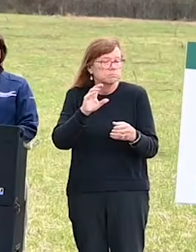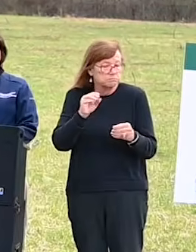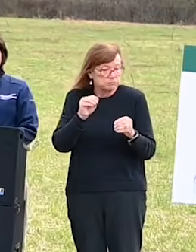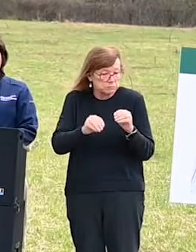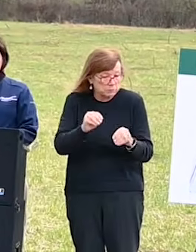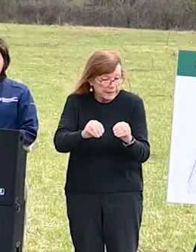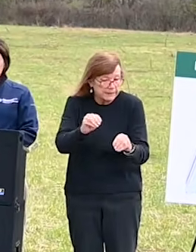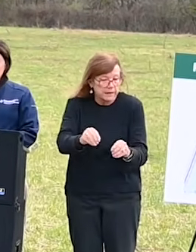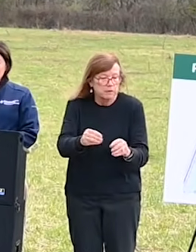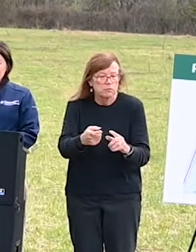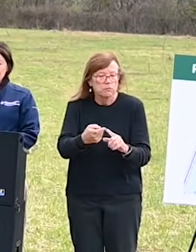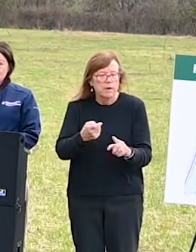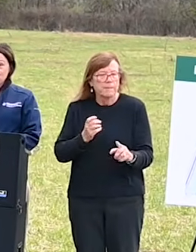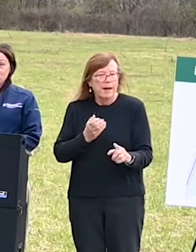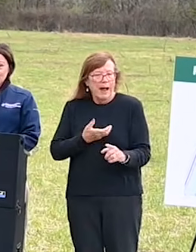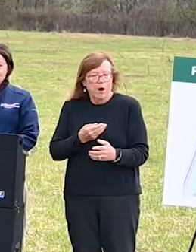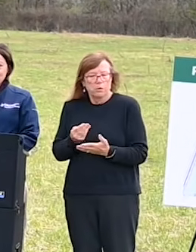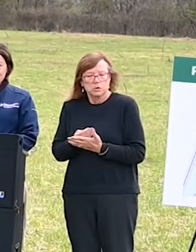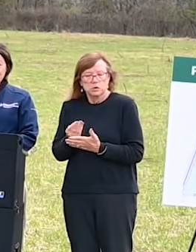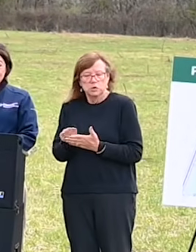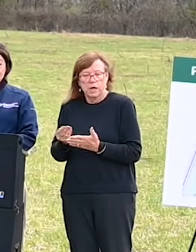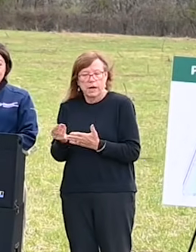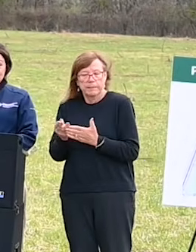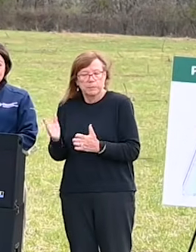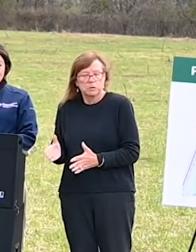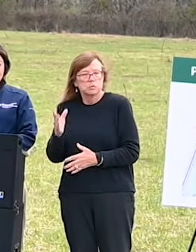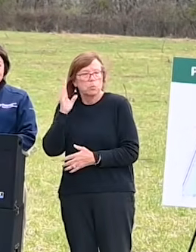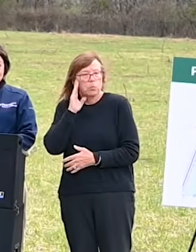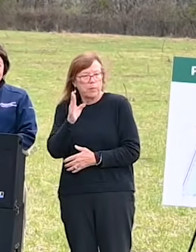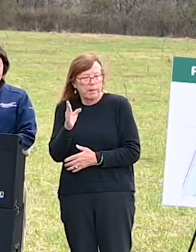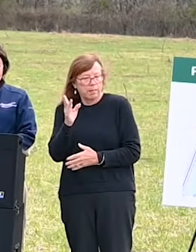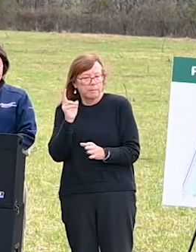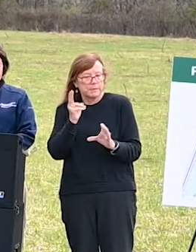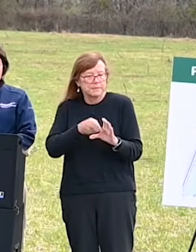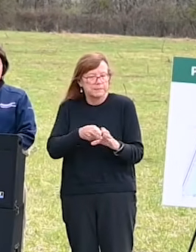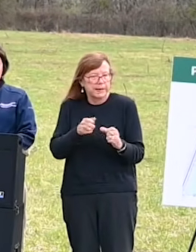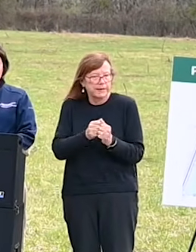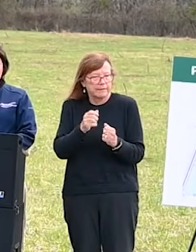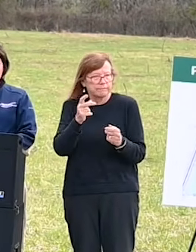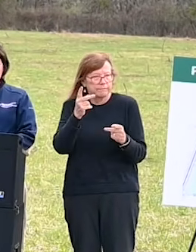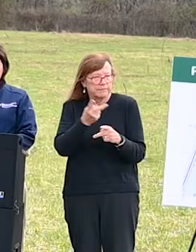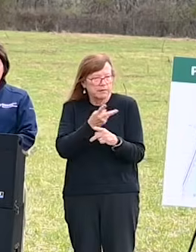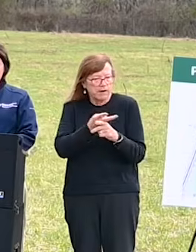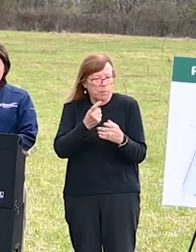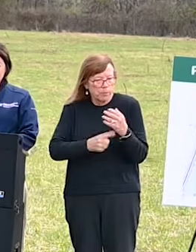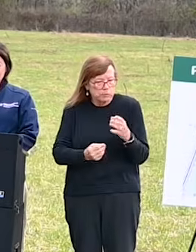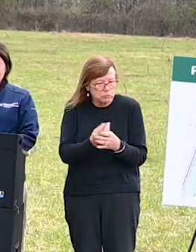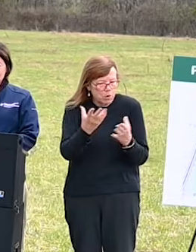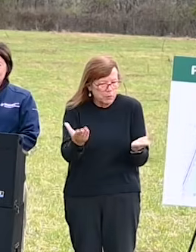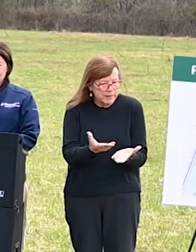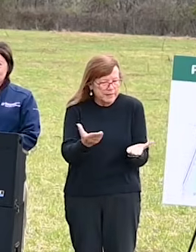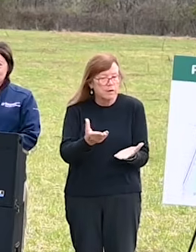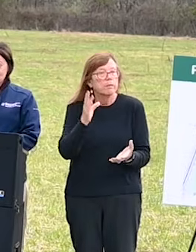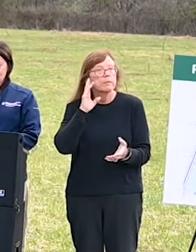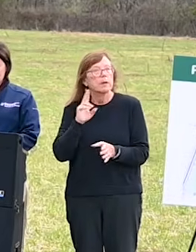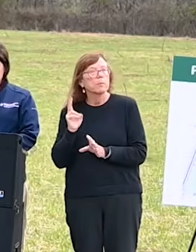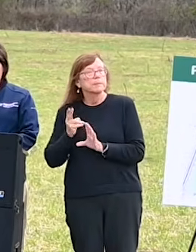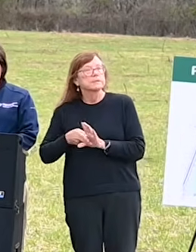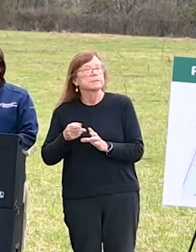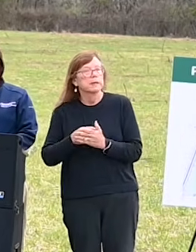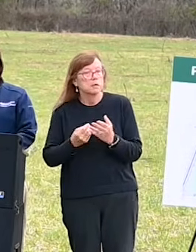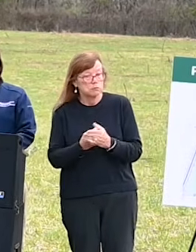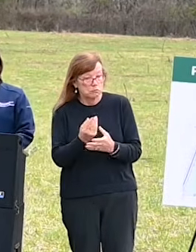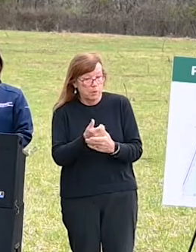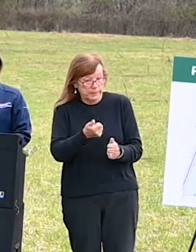to inform what is grown here, and they will actually participate in the growing of the food here in this